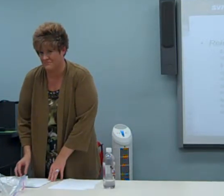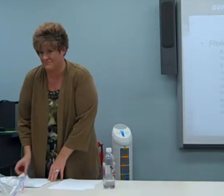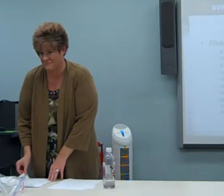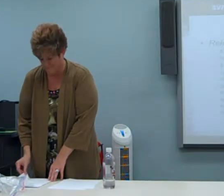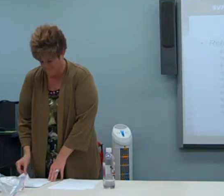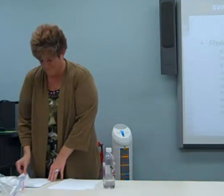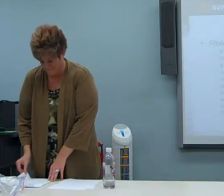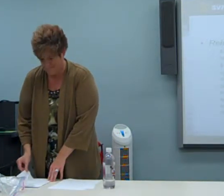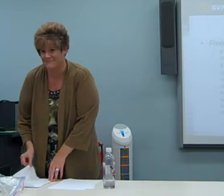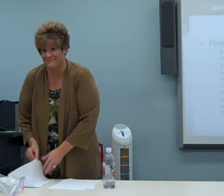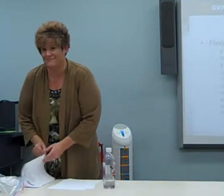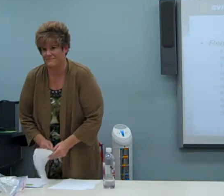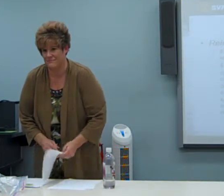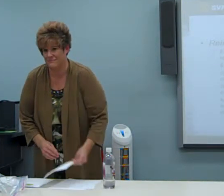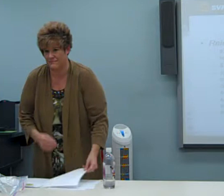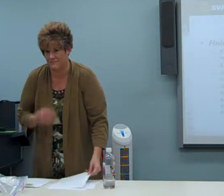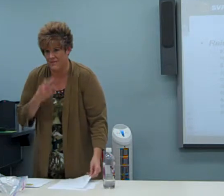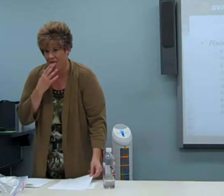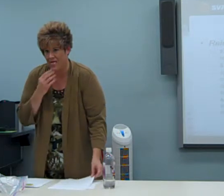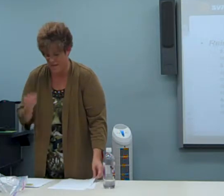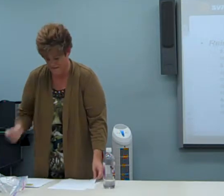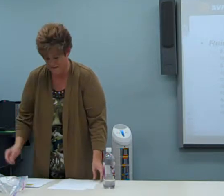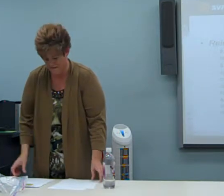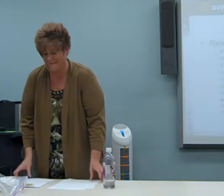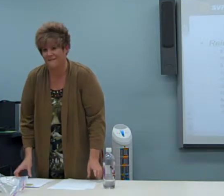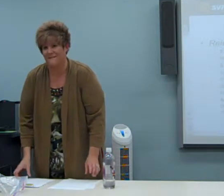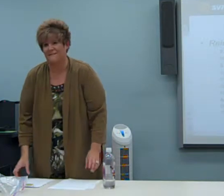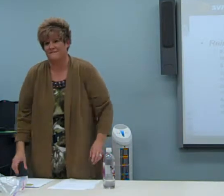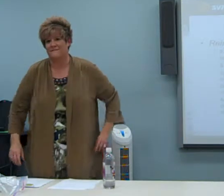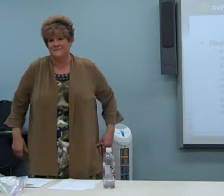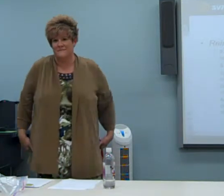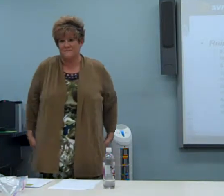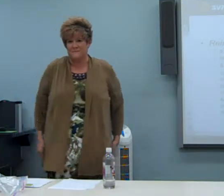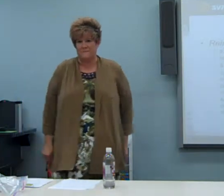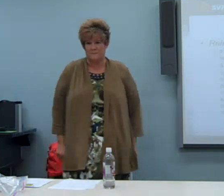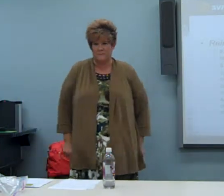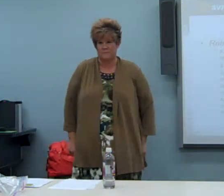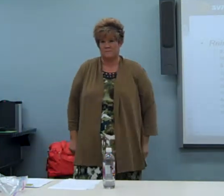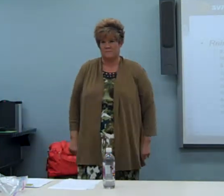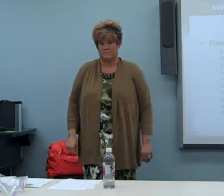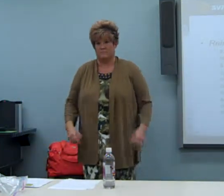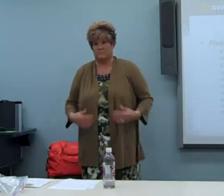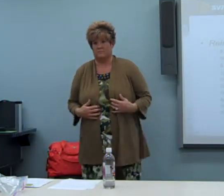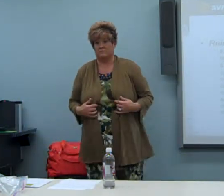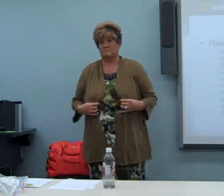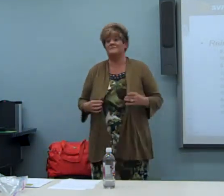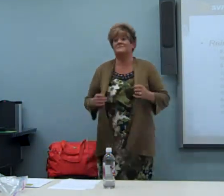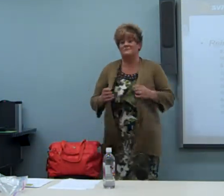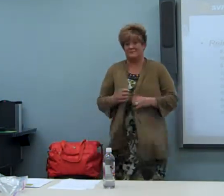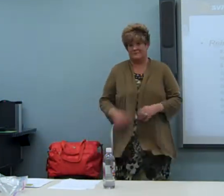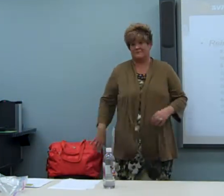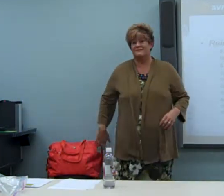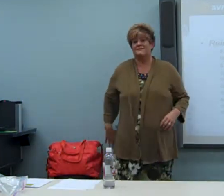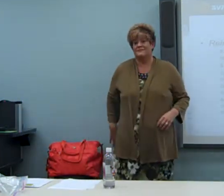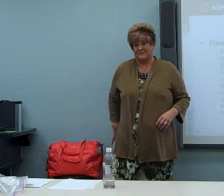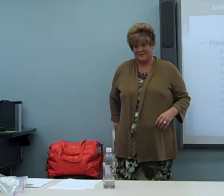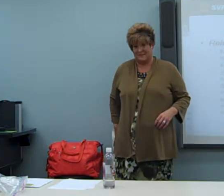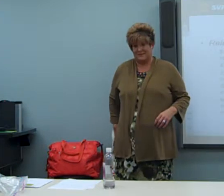well. Yellow means, okay, it's a warning, it's getting busier. And then the red means, okay, pick up the speed,